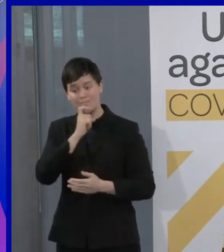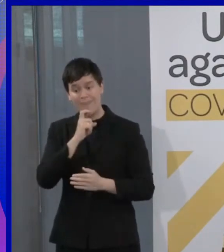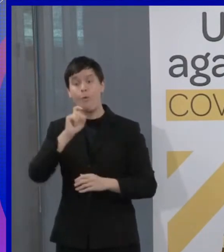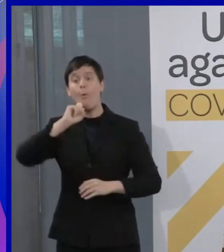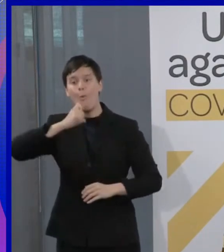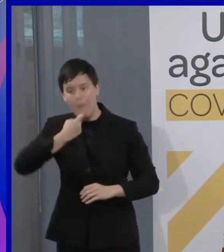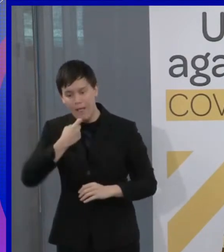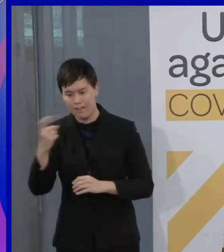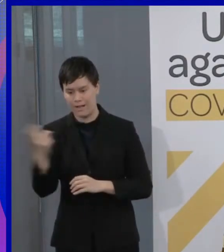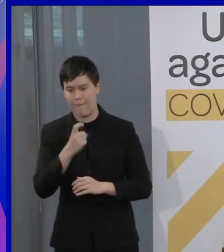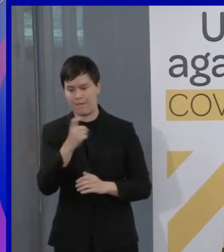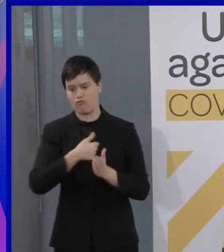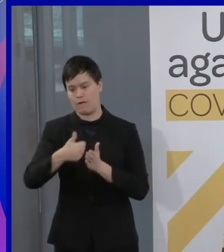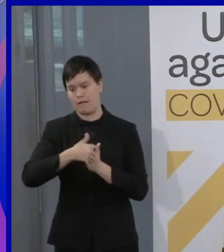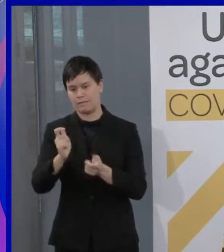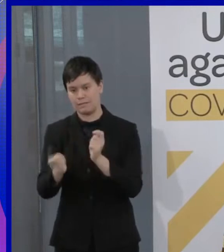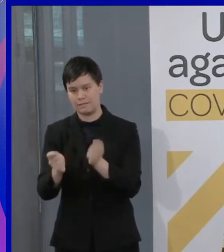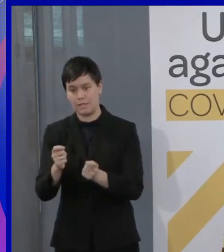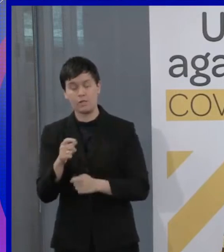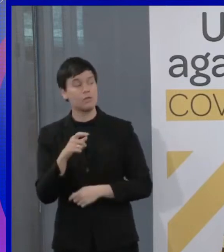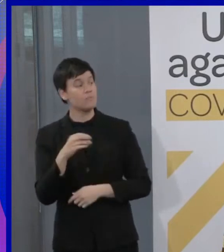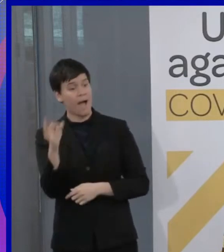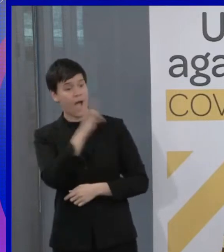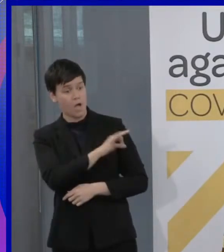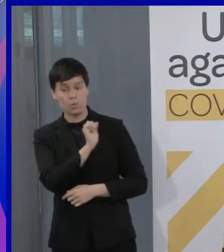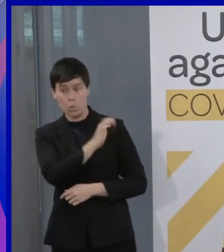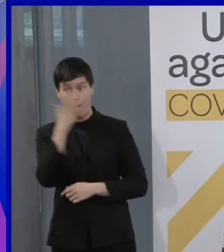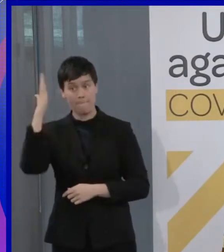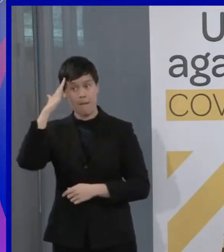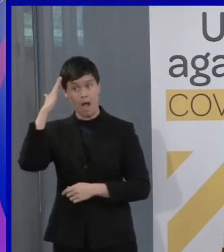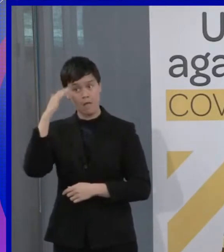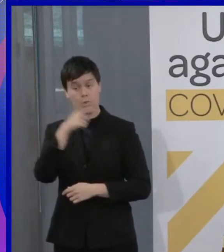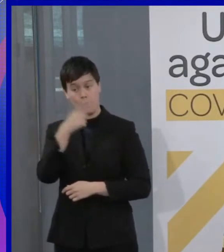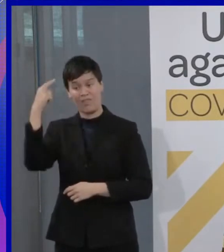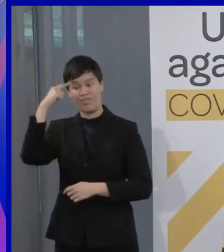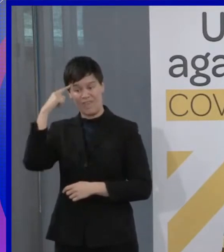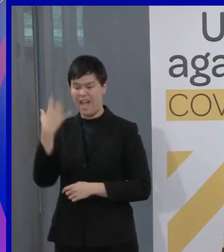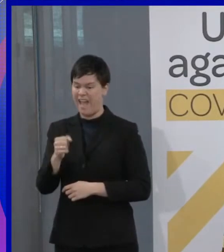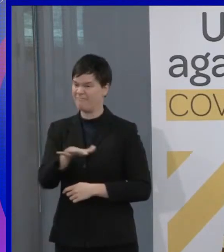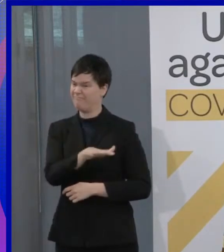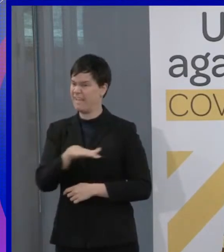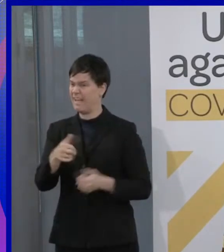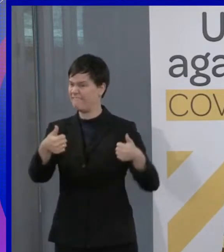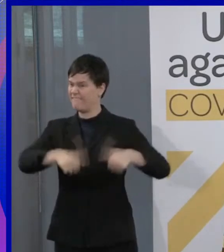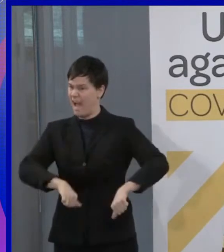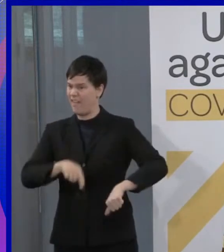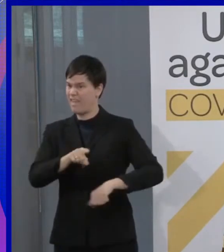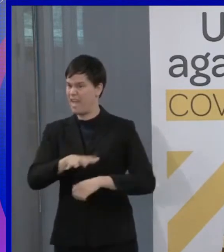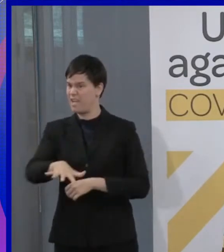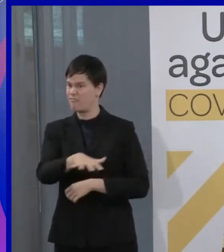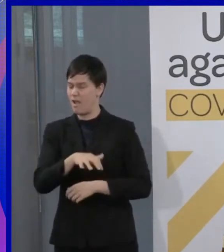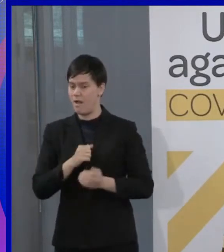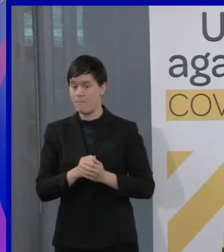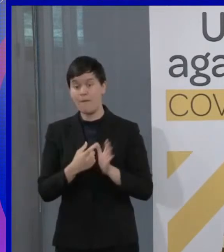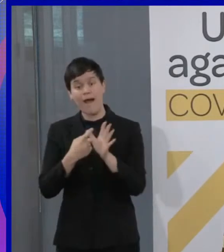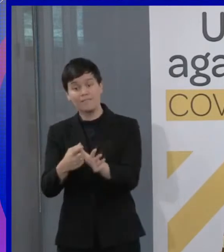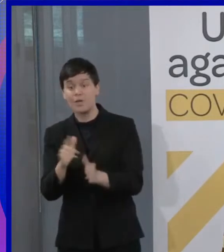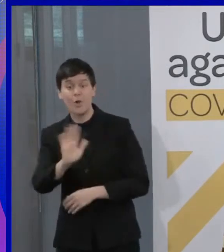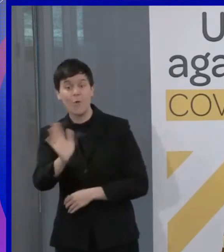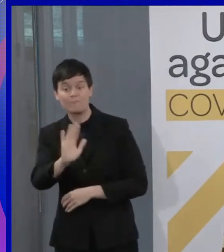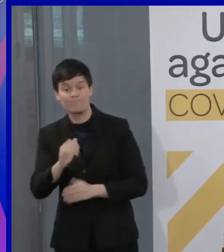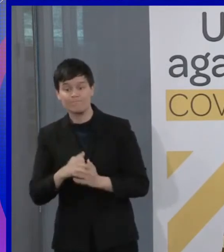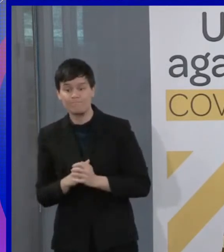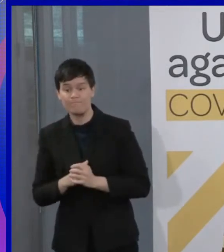regularly. But in your mind, there's been no failure here. No, I don't think there's been a failure. I think that I know there's